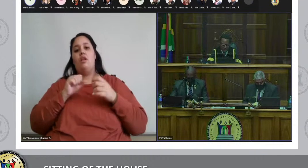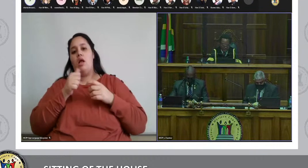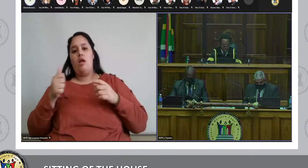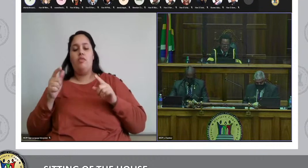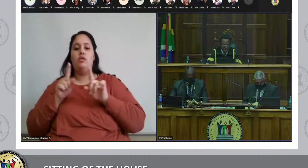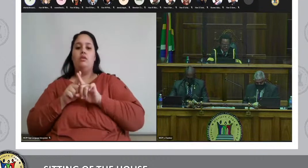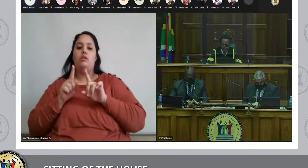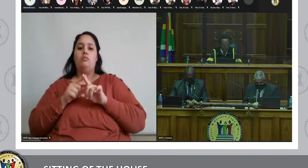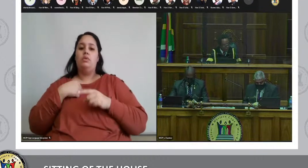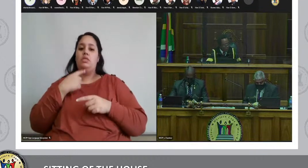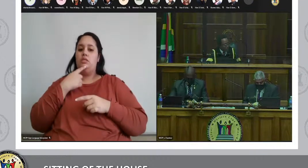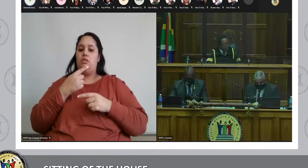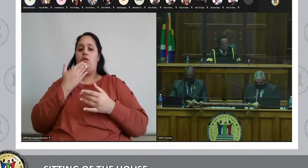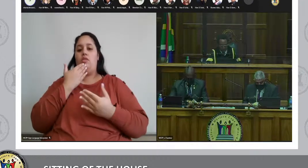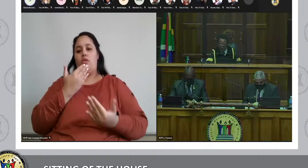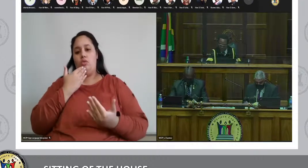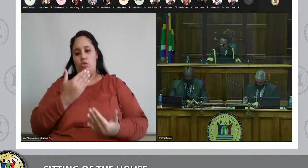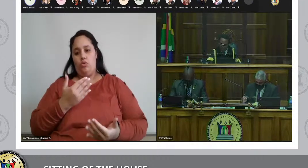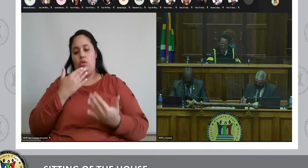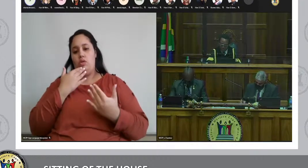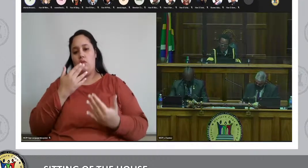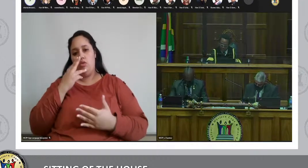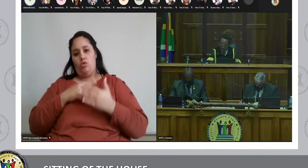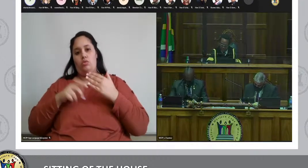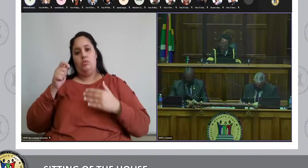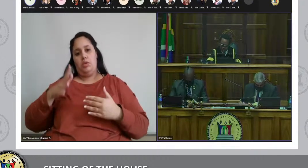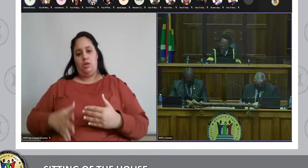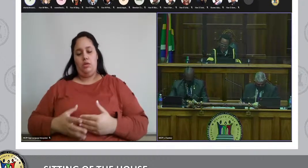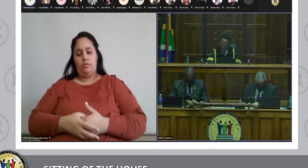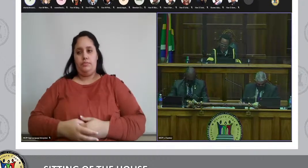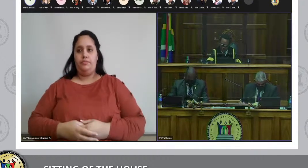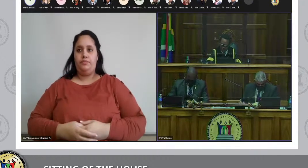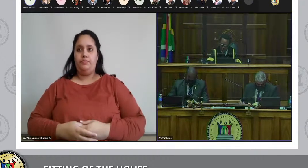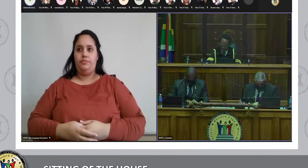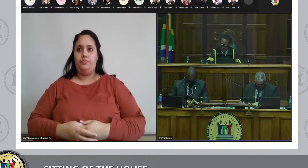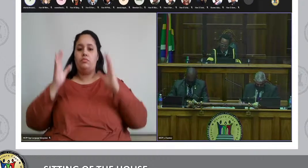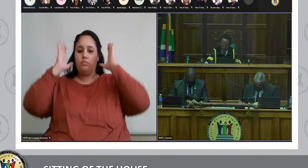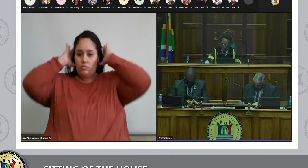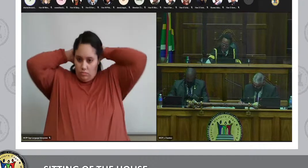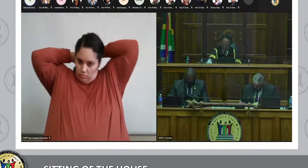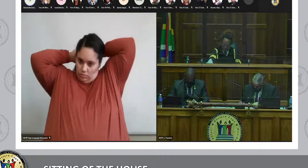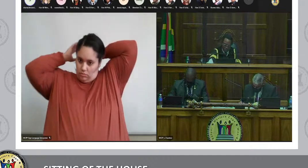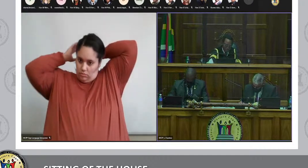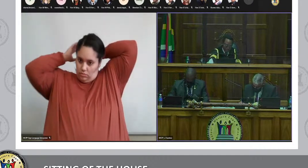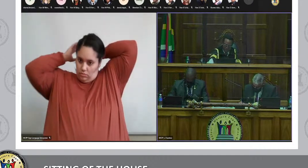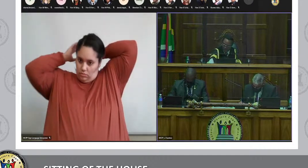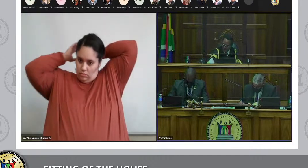I say thank you. Thank you, Honourable Speaker. Thank you. Thank you. Thank you, Honourable Minister.